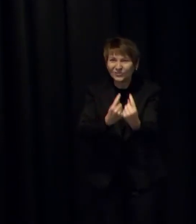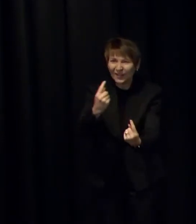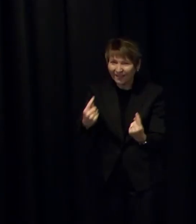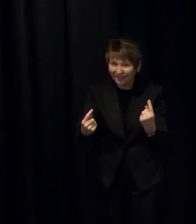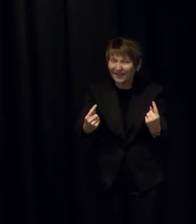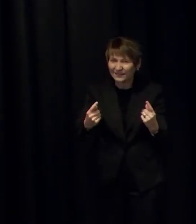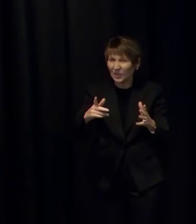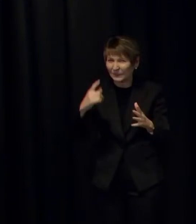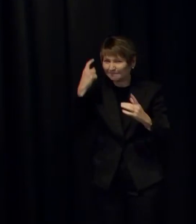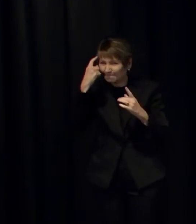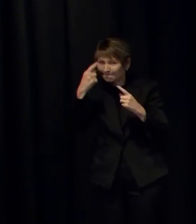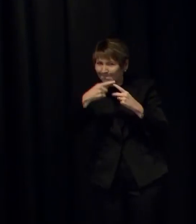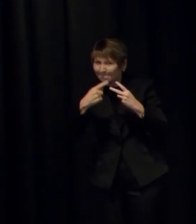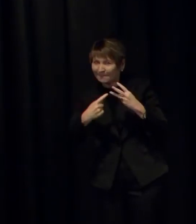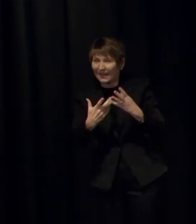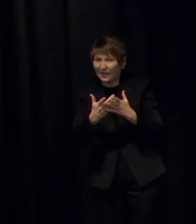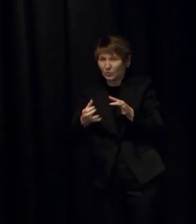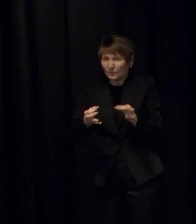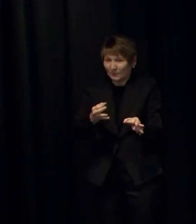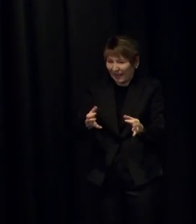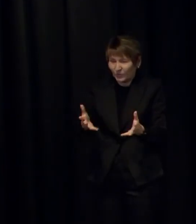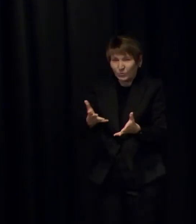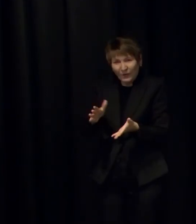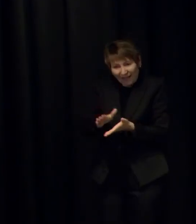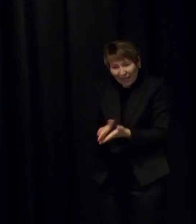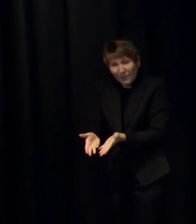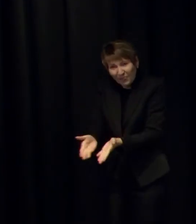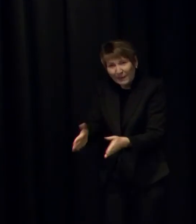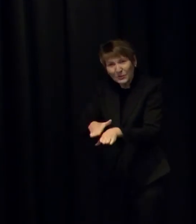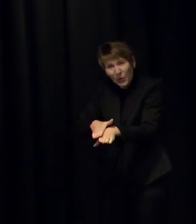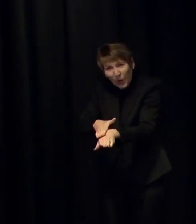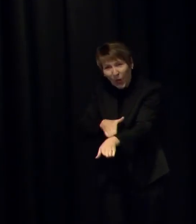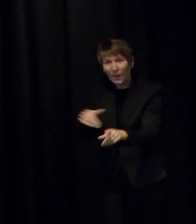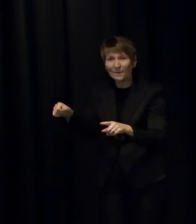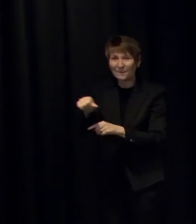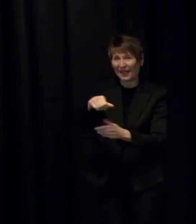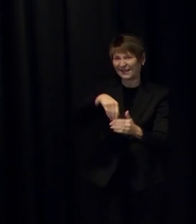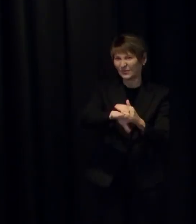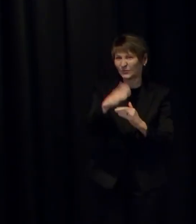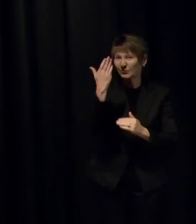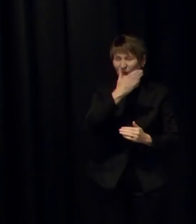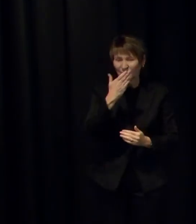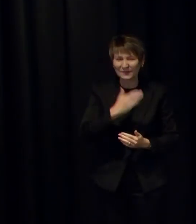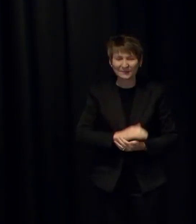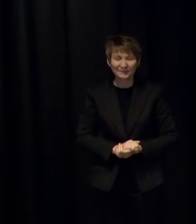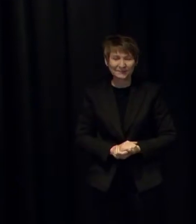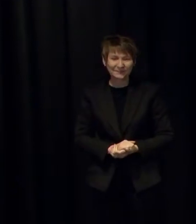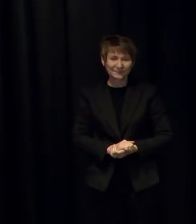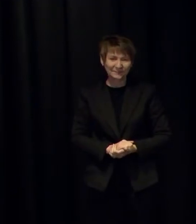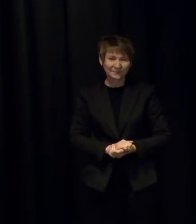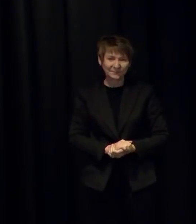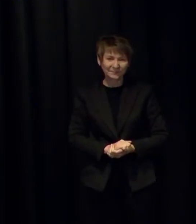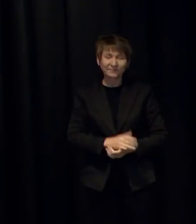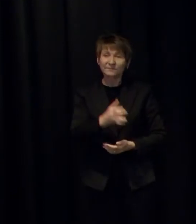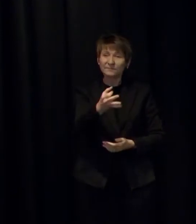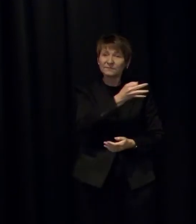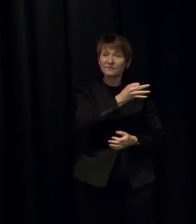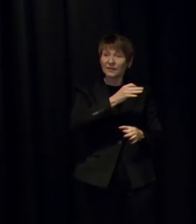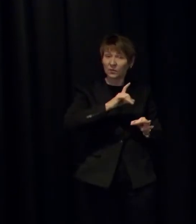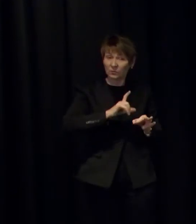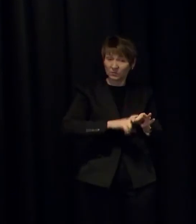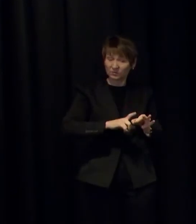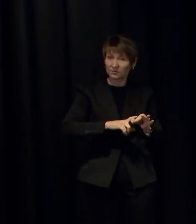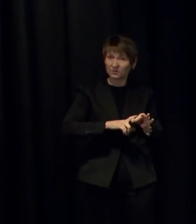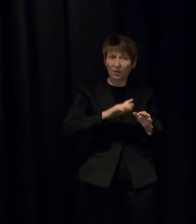to you. This might be as much for Brett as it is for you, but was there any pushback from health authorities when you decided to bring some of these